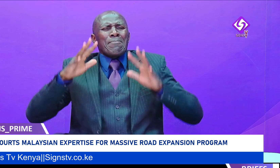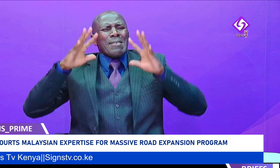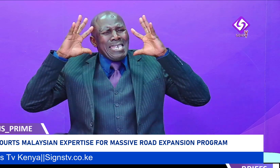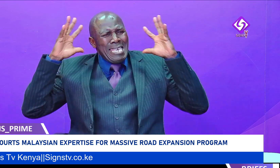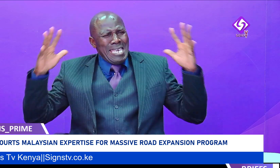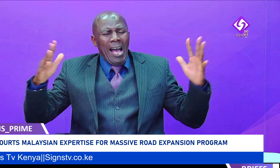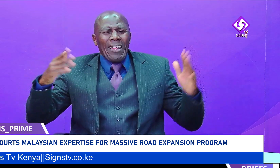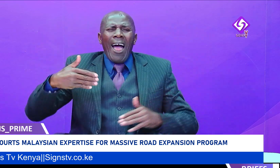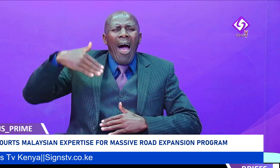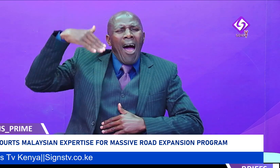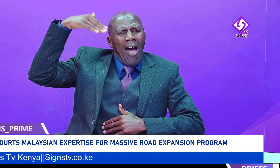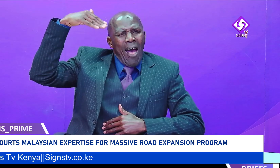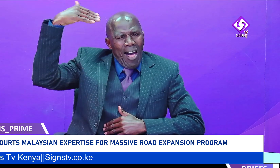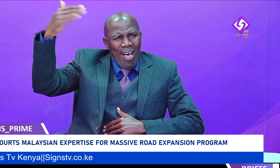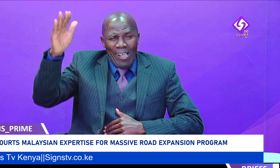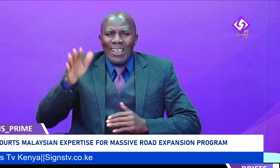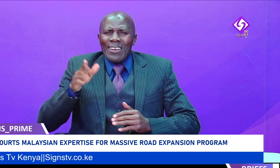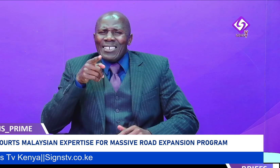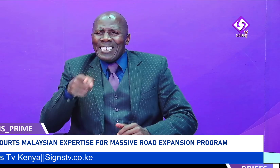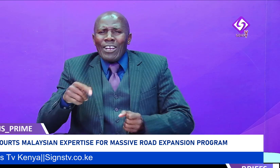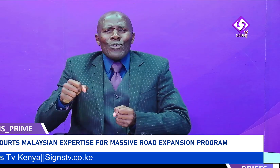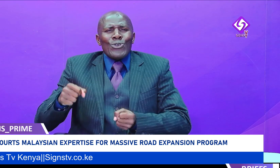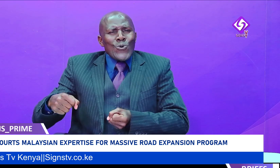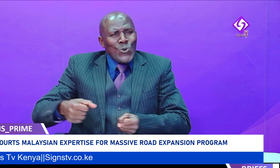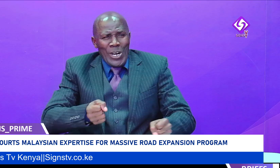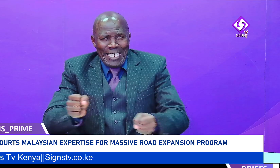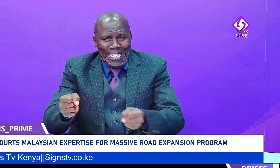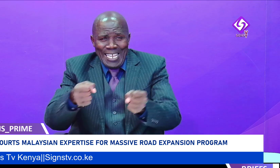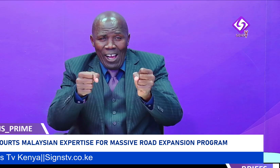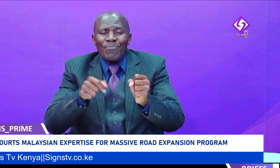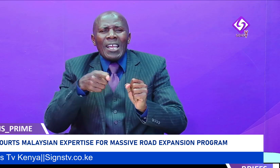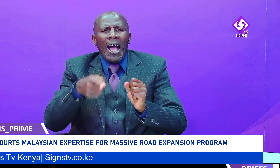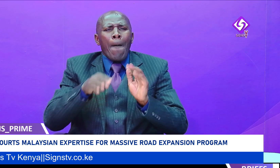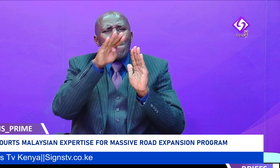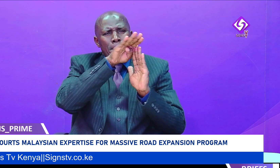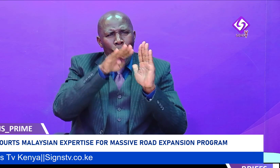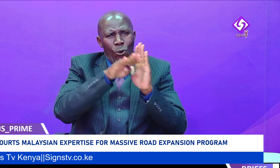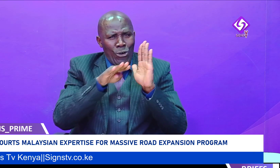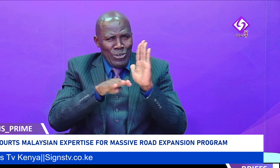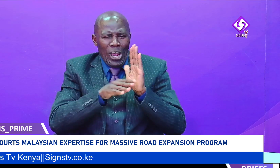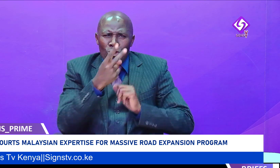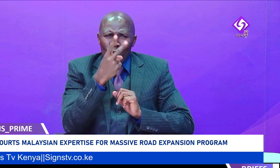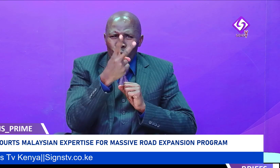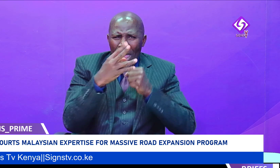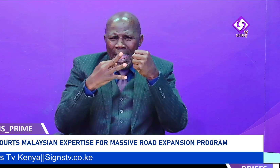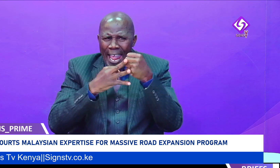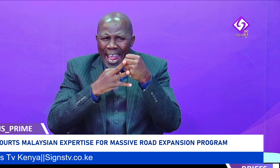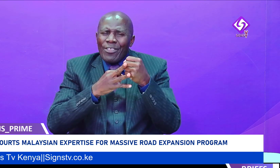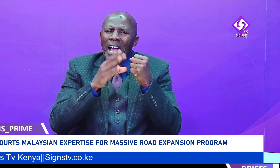and constructing an additional 28,000 kilometers of new tarmacked roads.